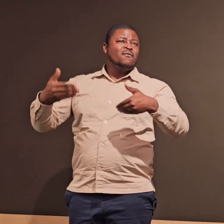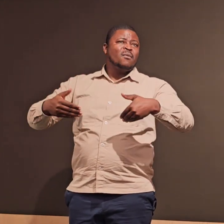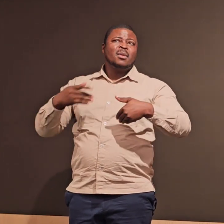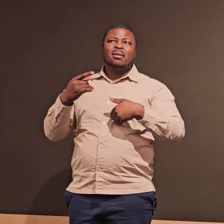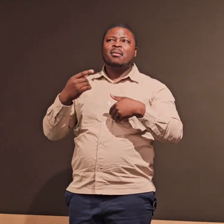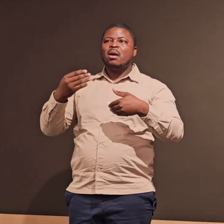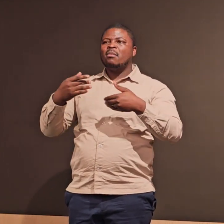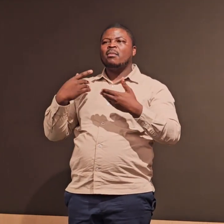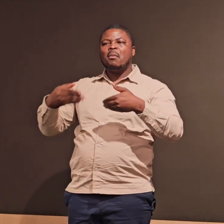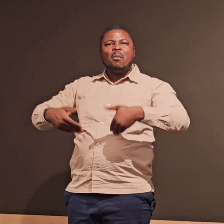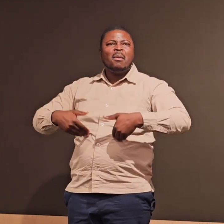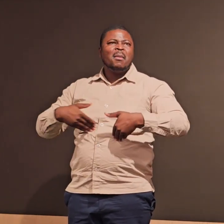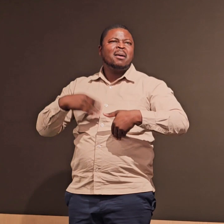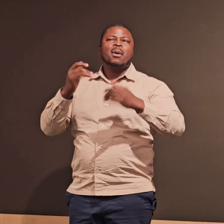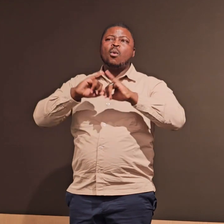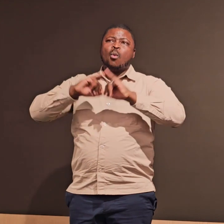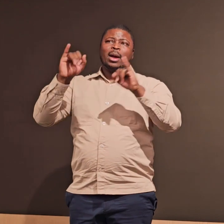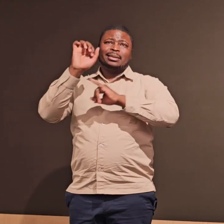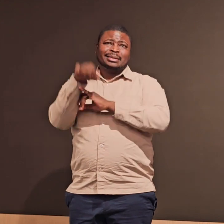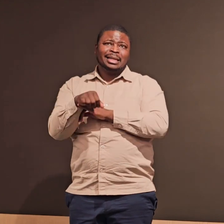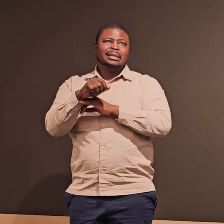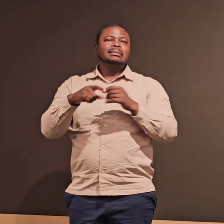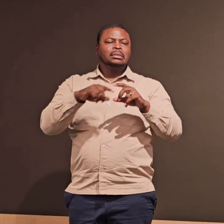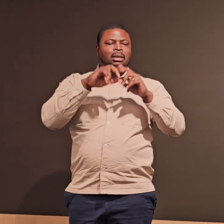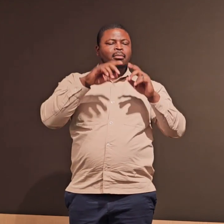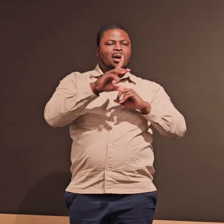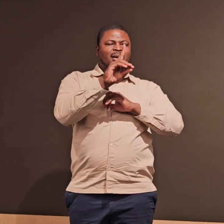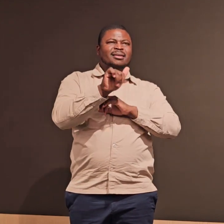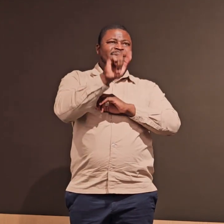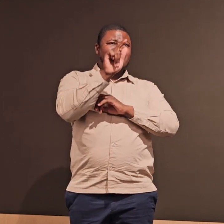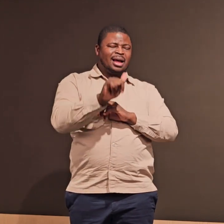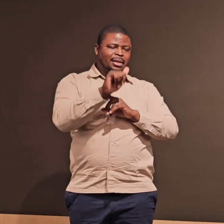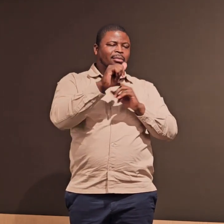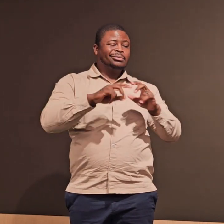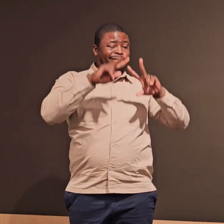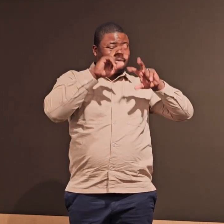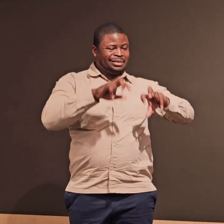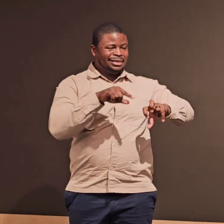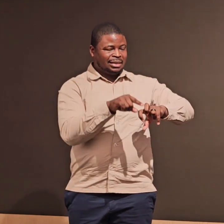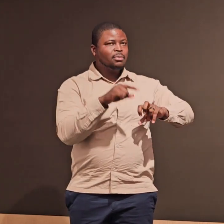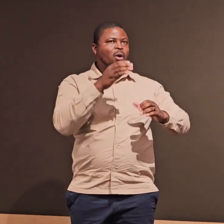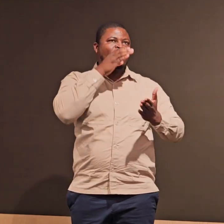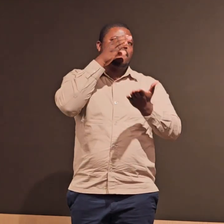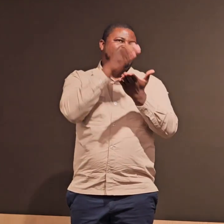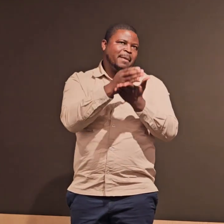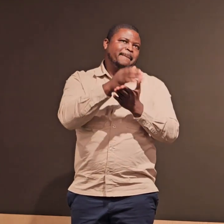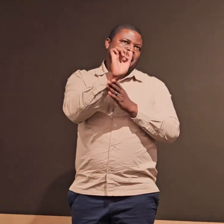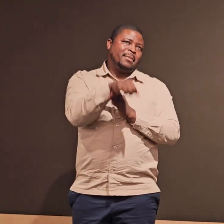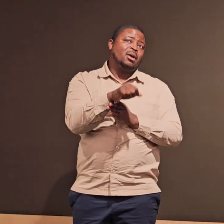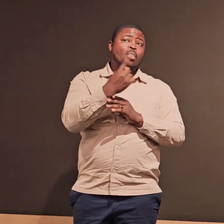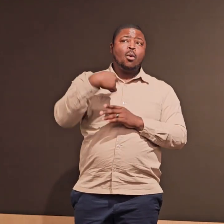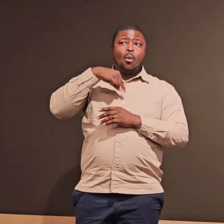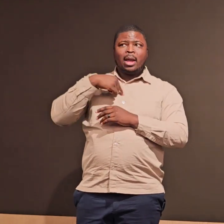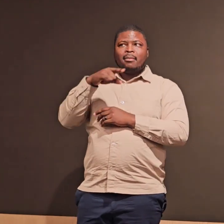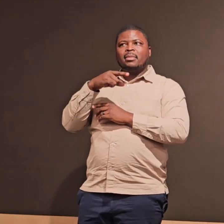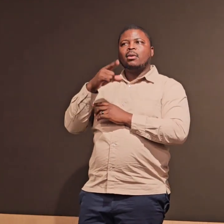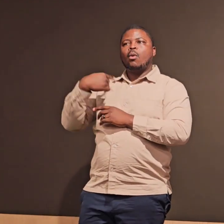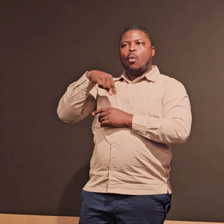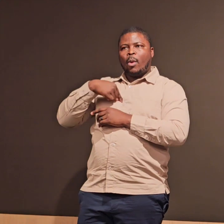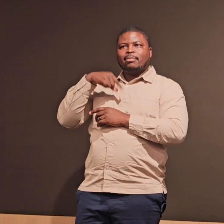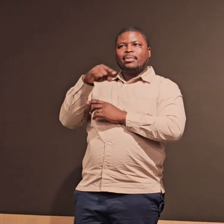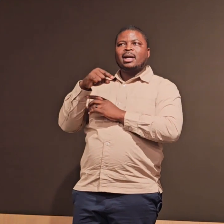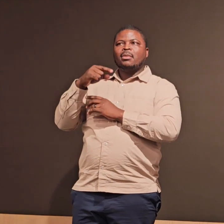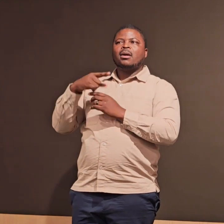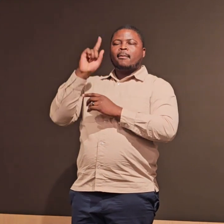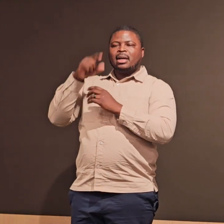Household Survey confirms this, and this is something that us as officials should be addressing based on